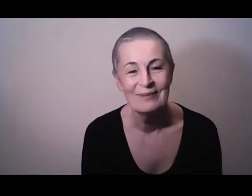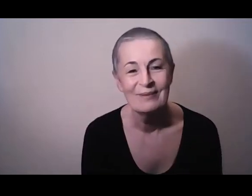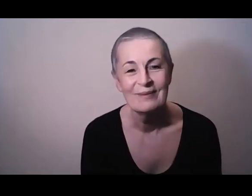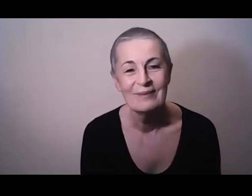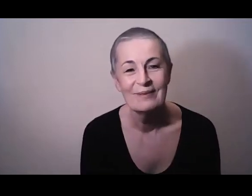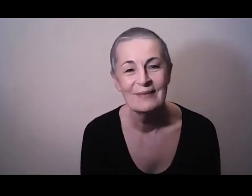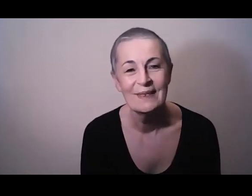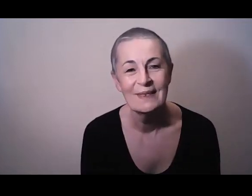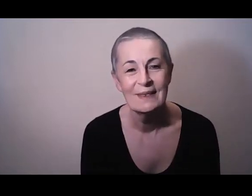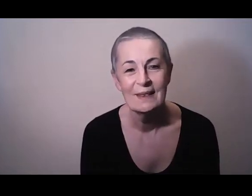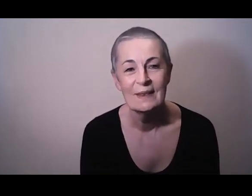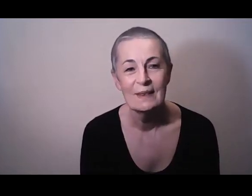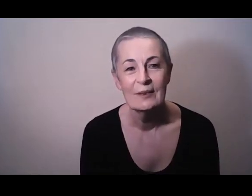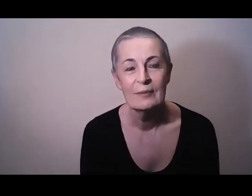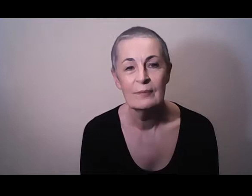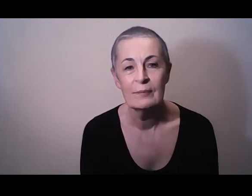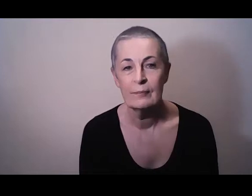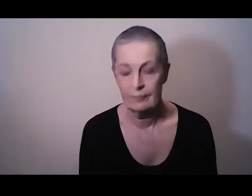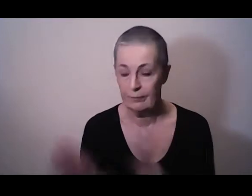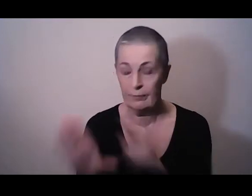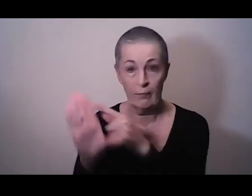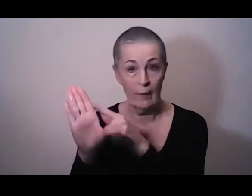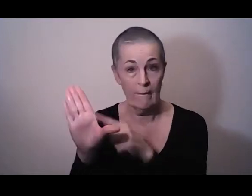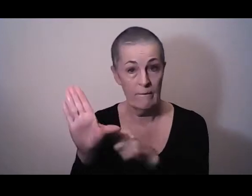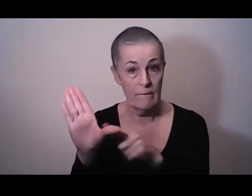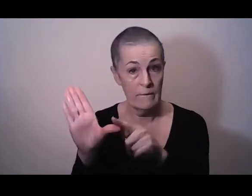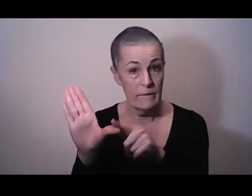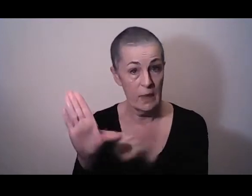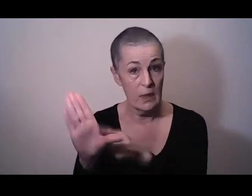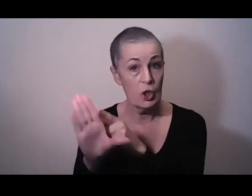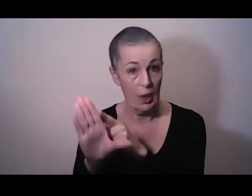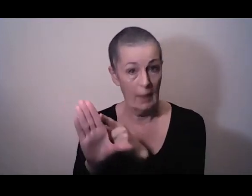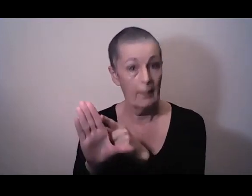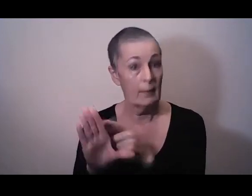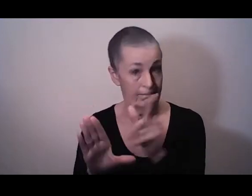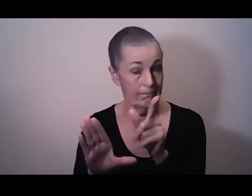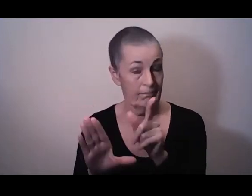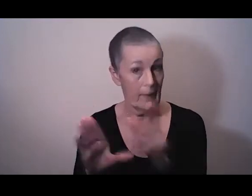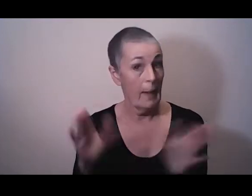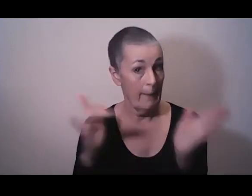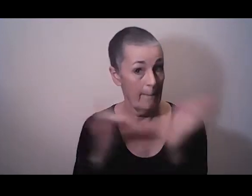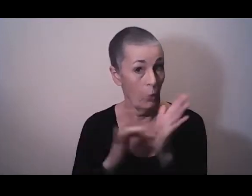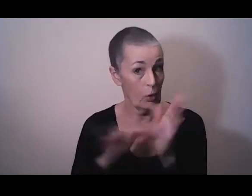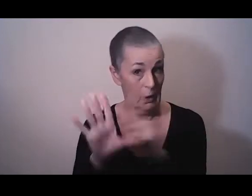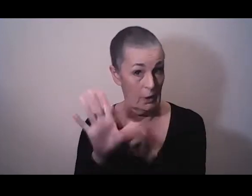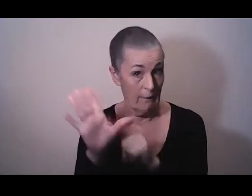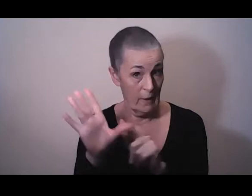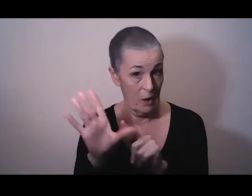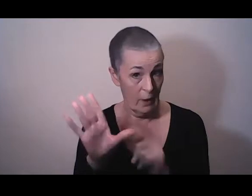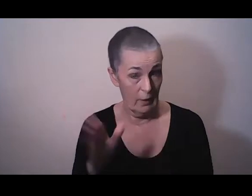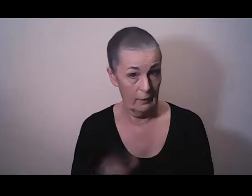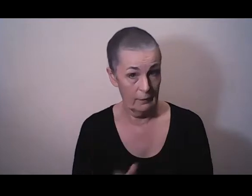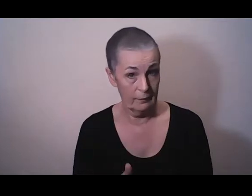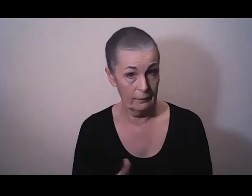And then the V shape matters. That does matter. So as you push the top